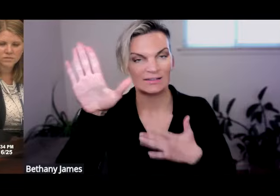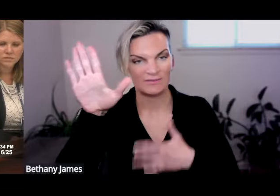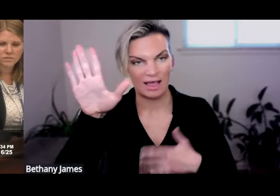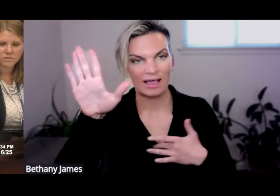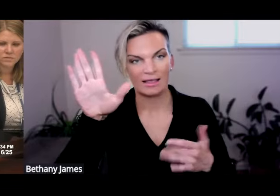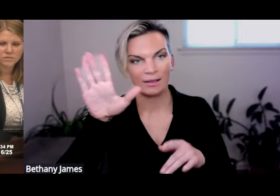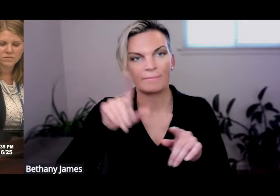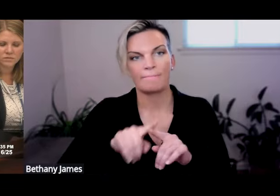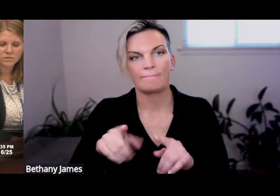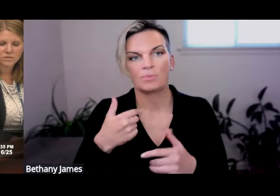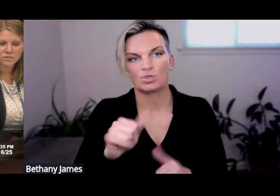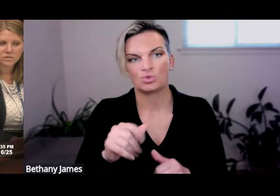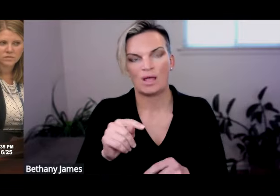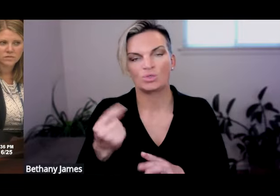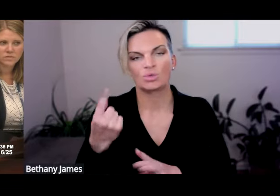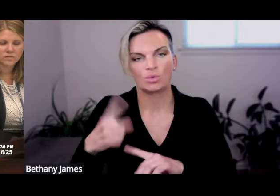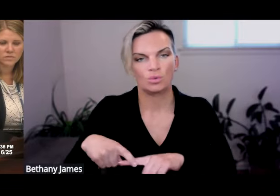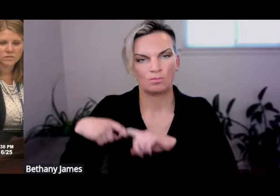that back.